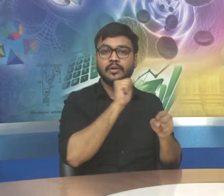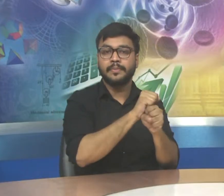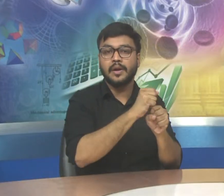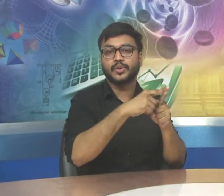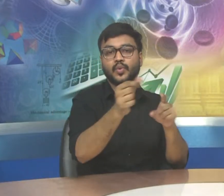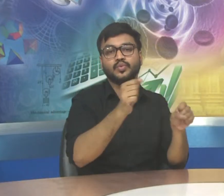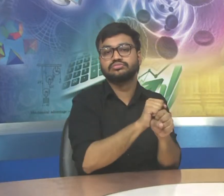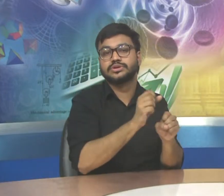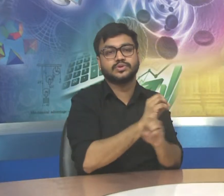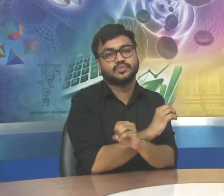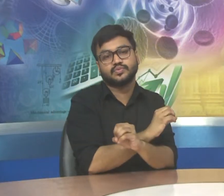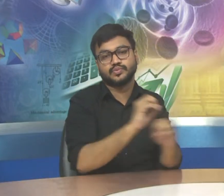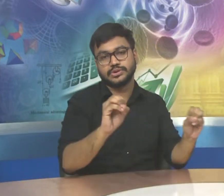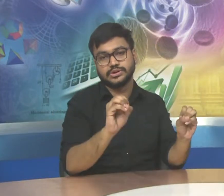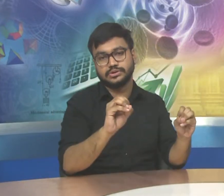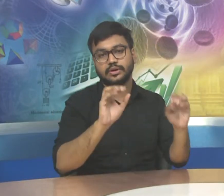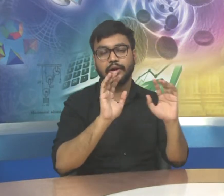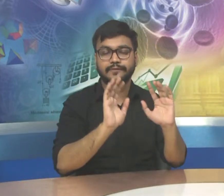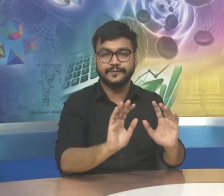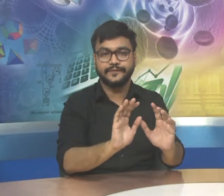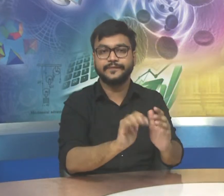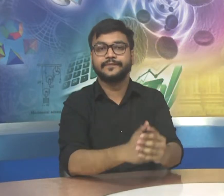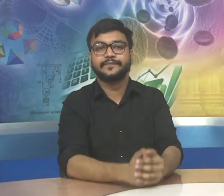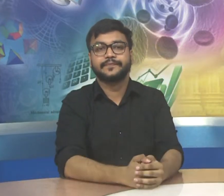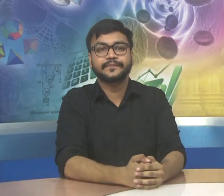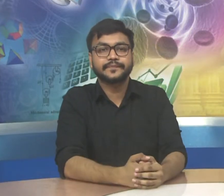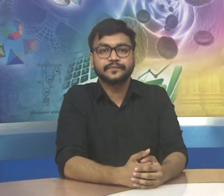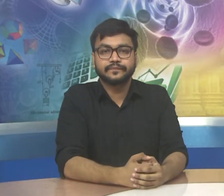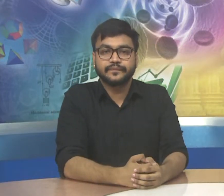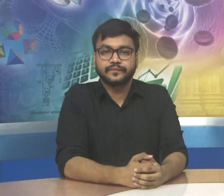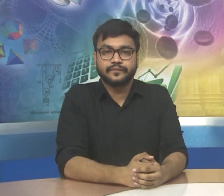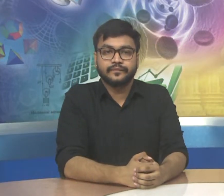then no work can be done without energy.